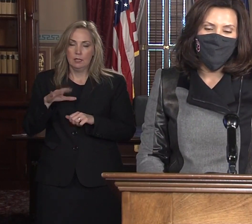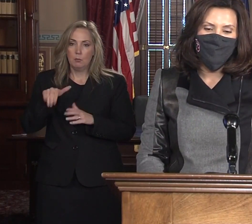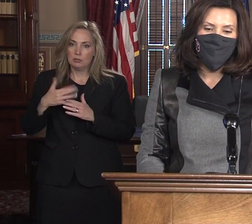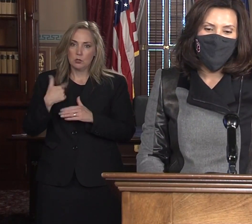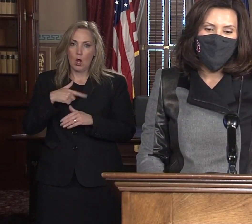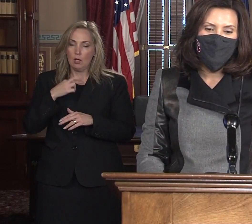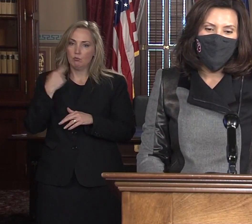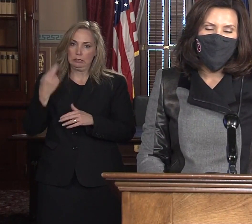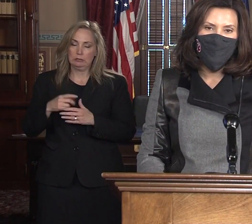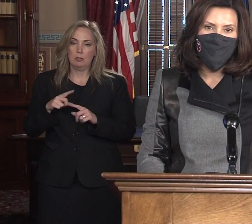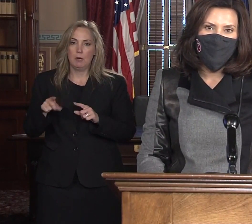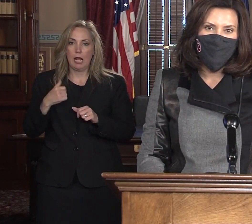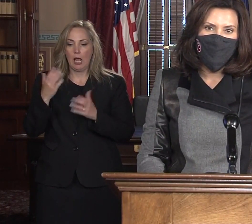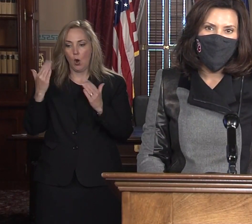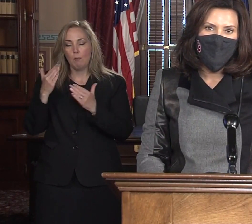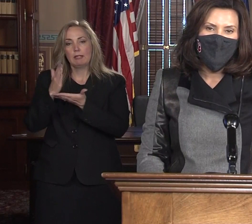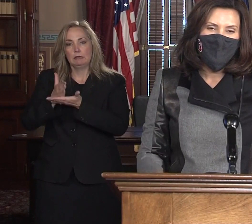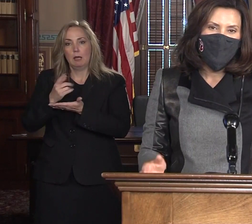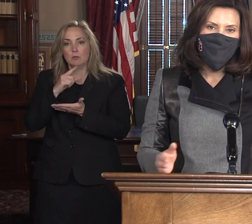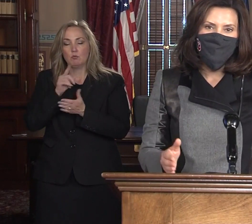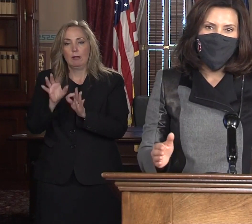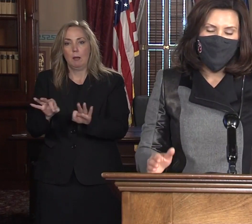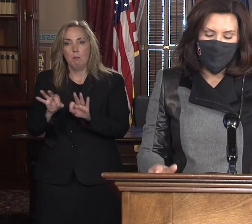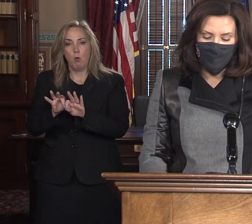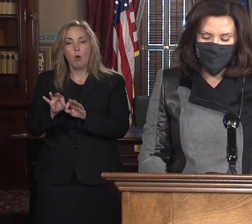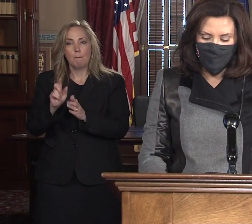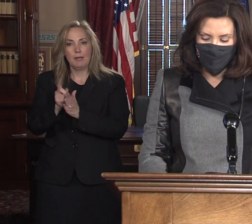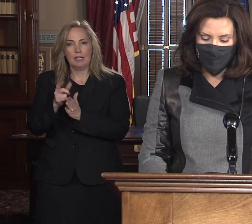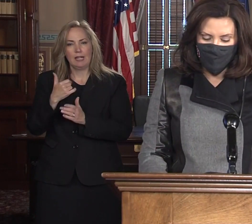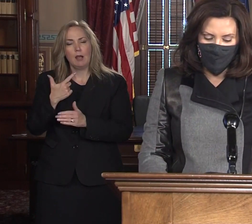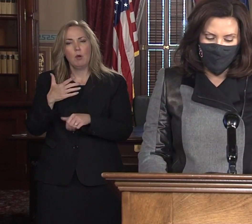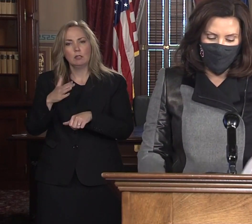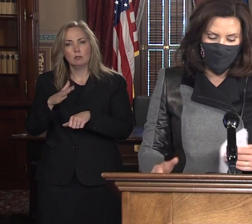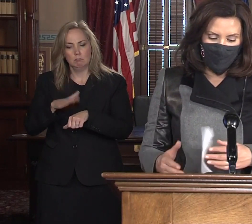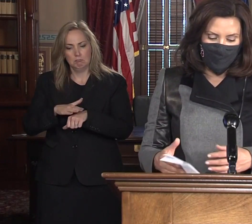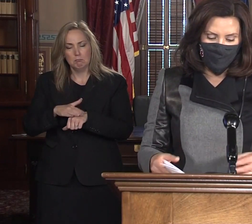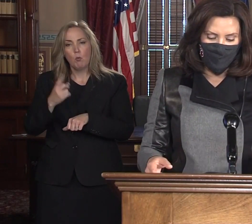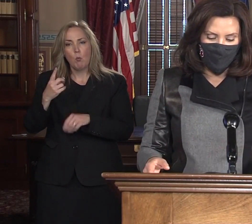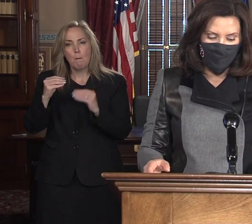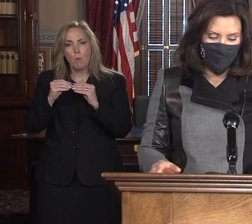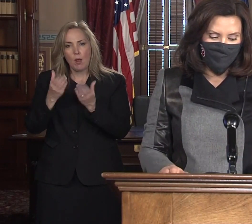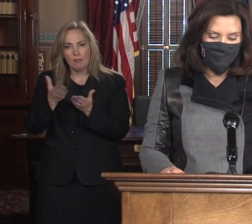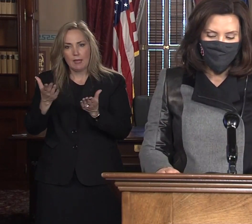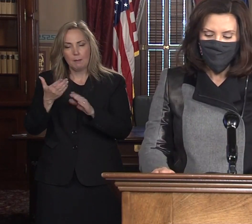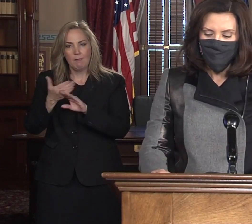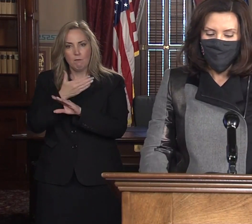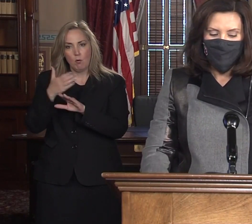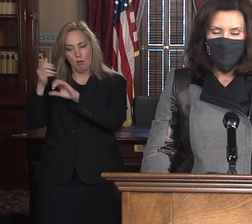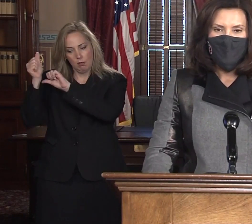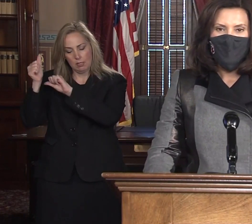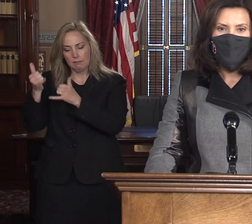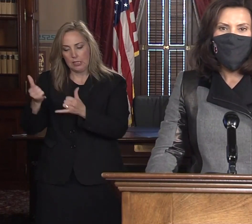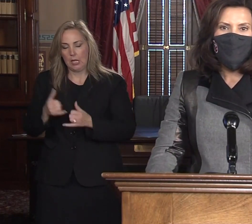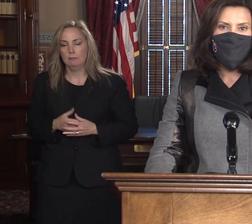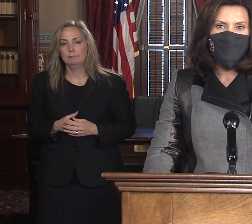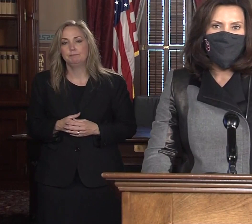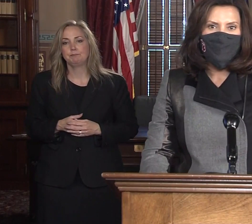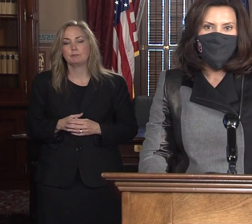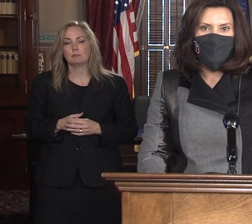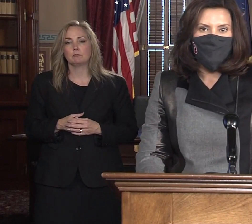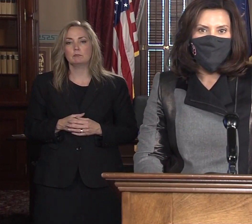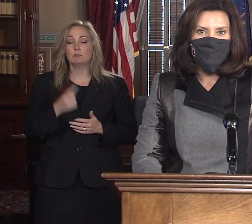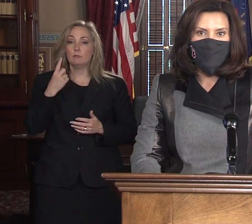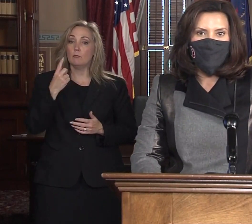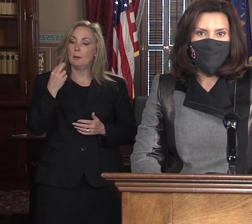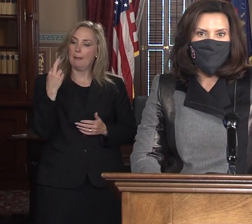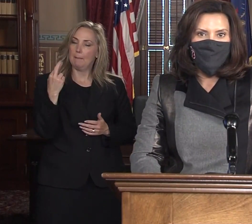it's a critical moment. And I just want to acknowledge one more thing before I leave the microphone. One of my very